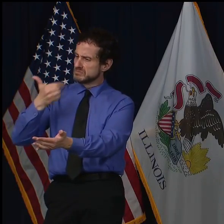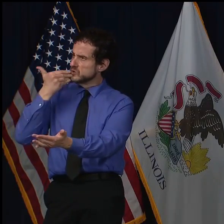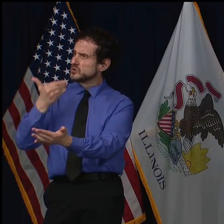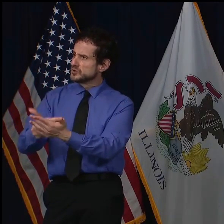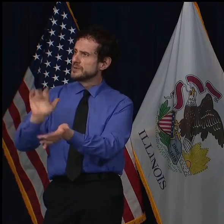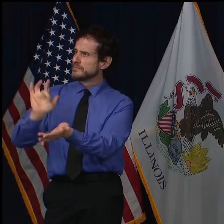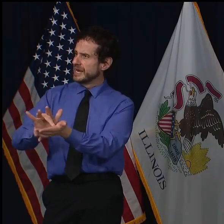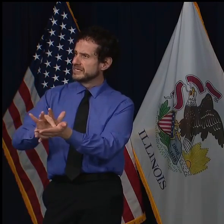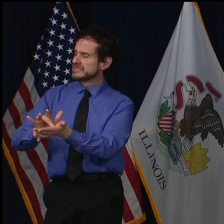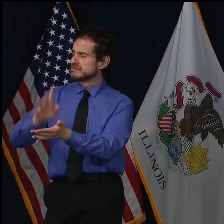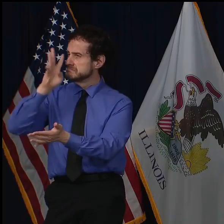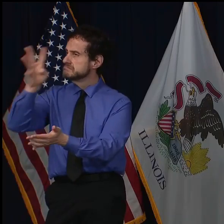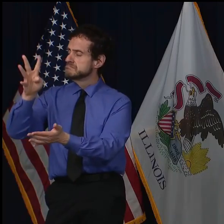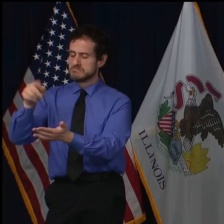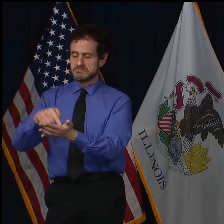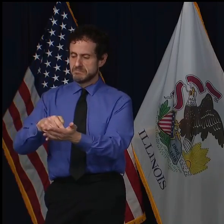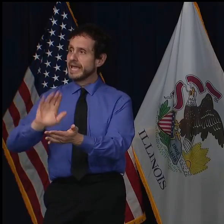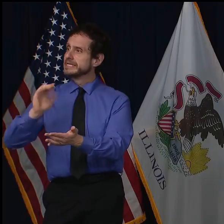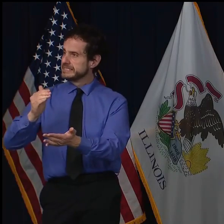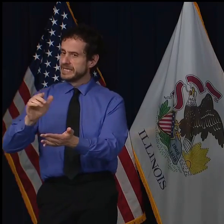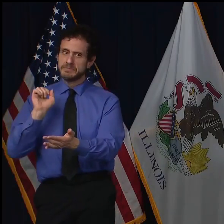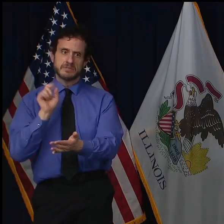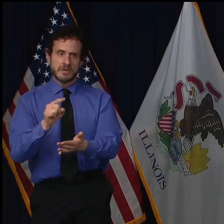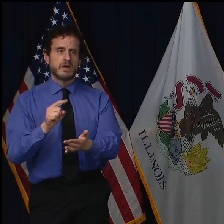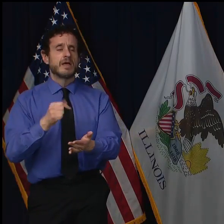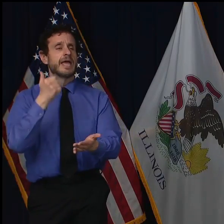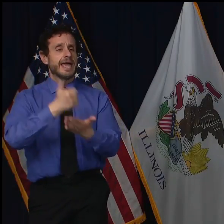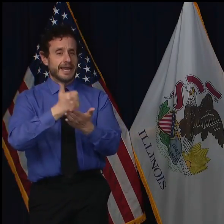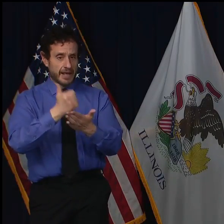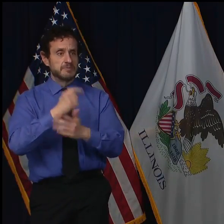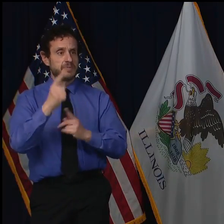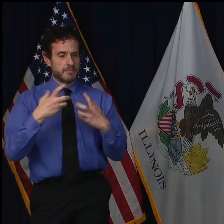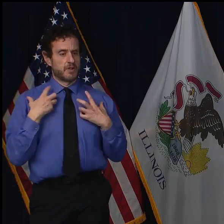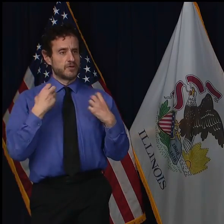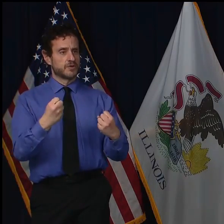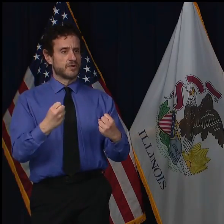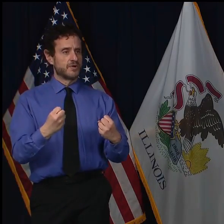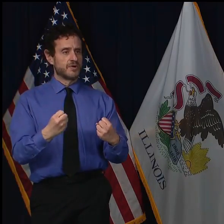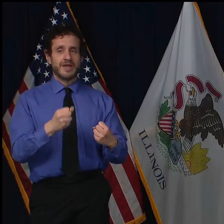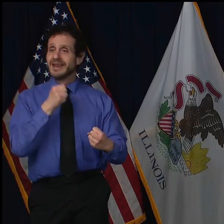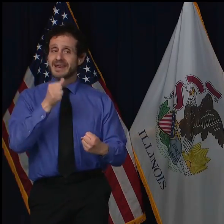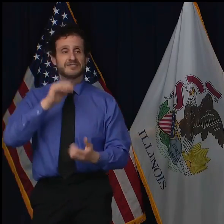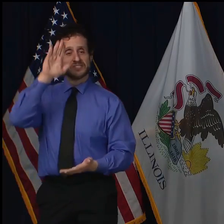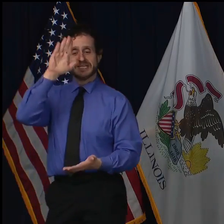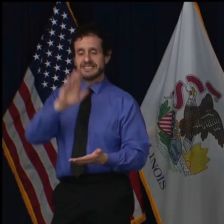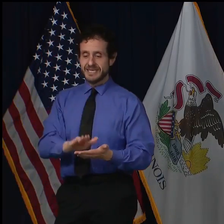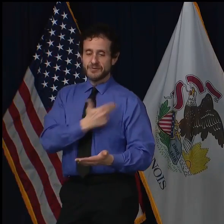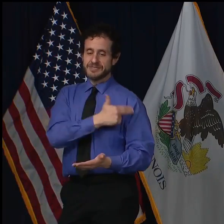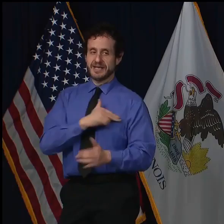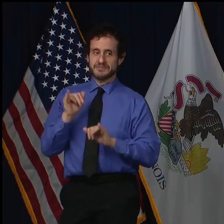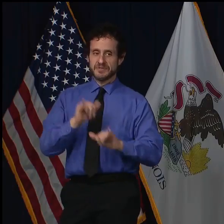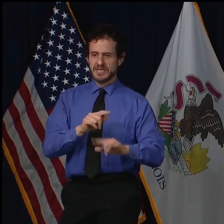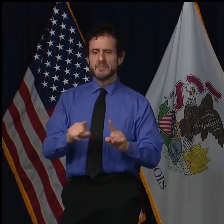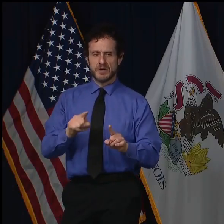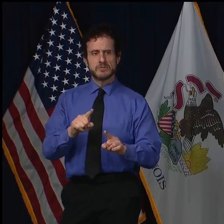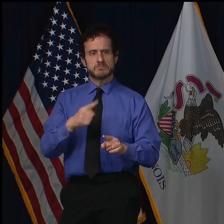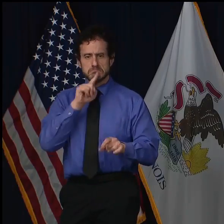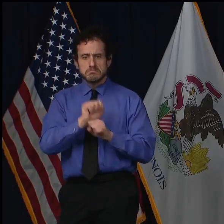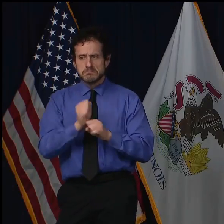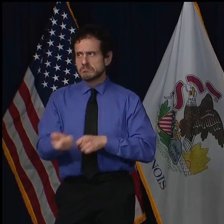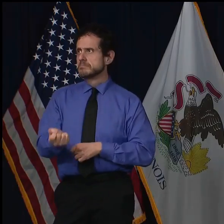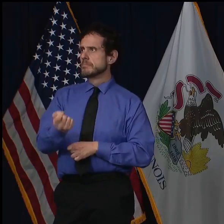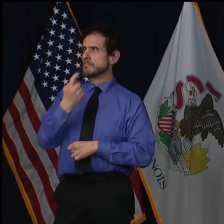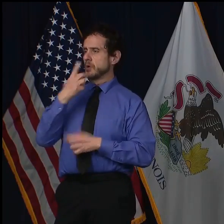and it looks like it actually heals people, not just decreases the amount of time that you're in the hospital, like